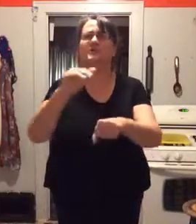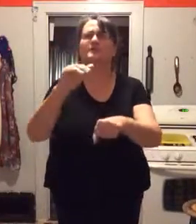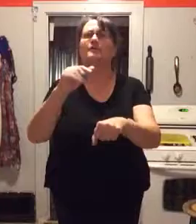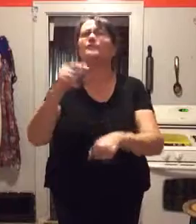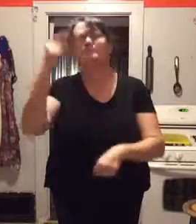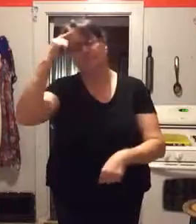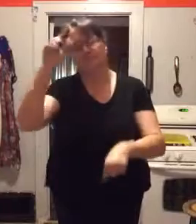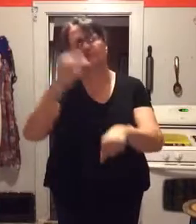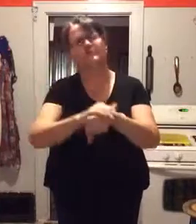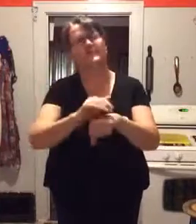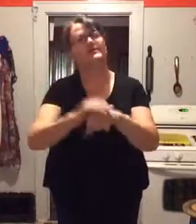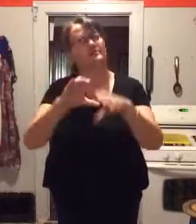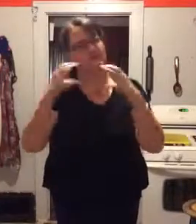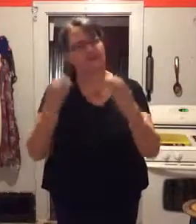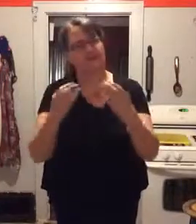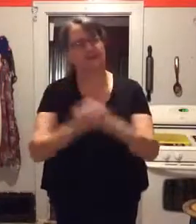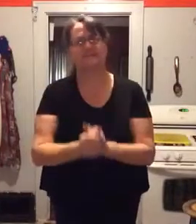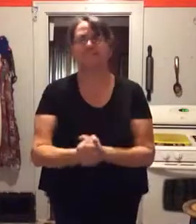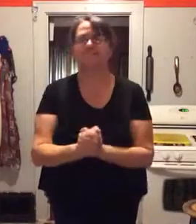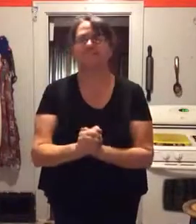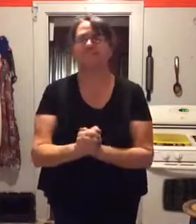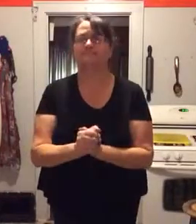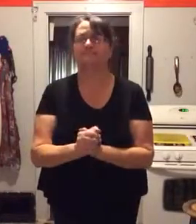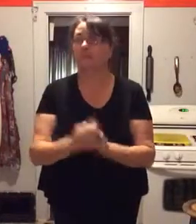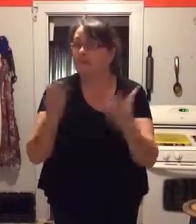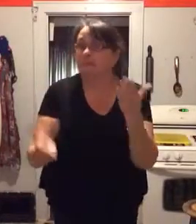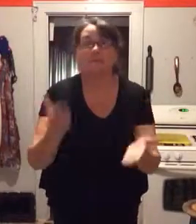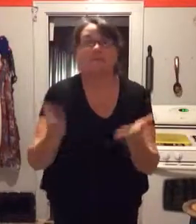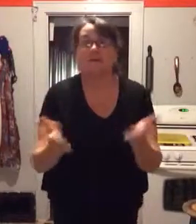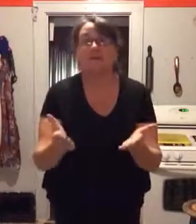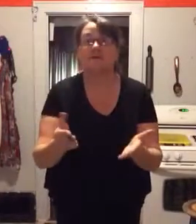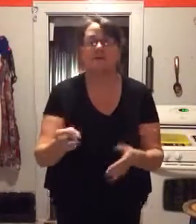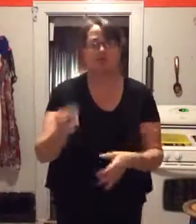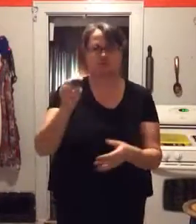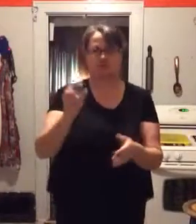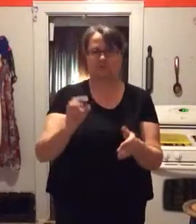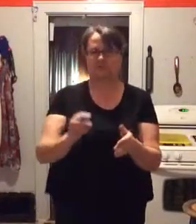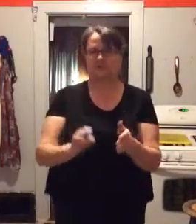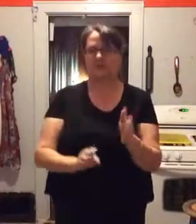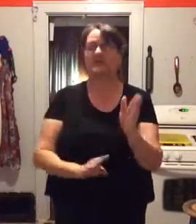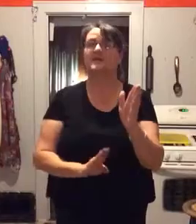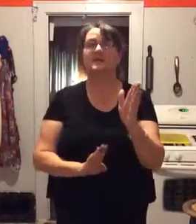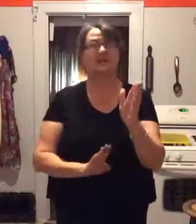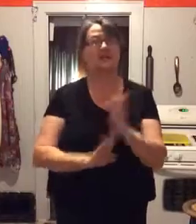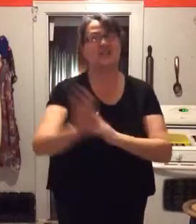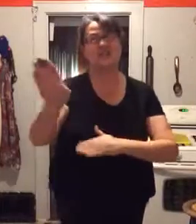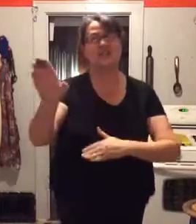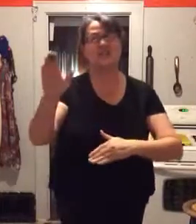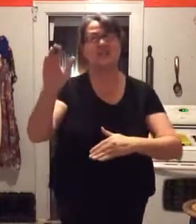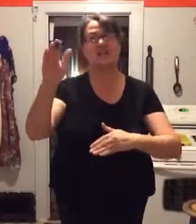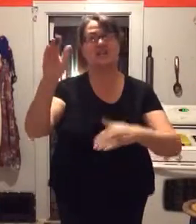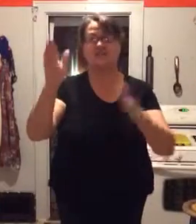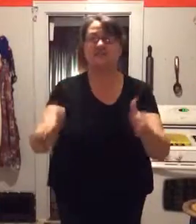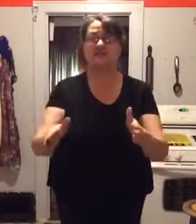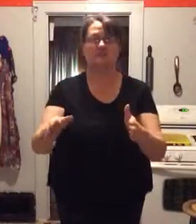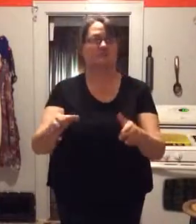class. Maybe you could be an innovator or an inventor. Maybe even good enough to come